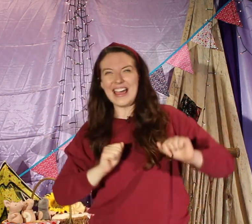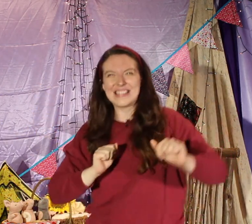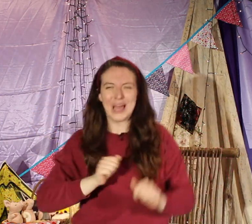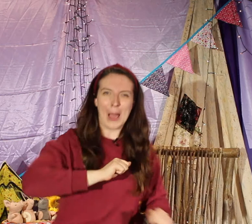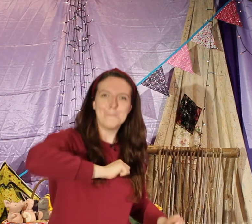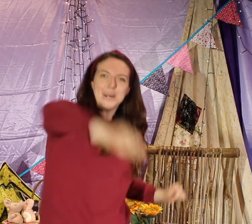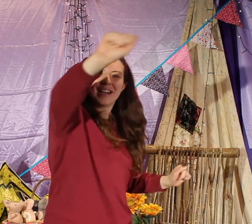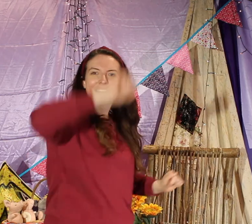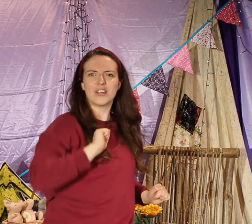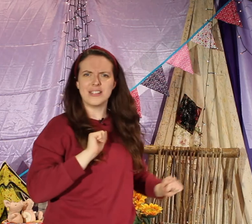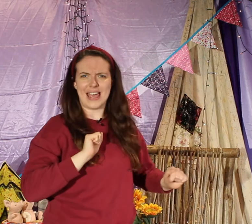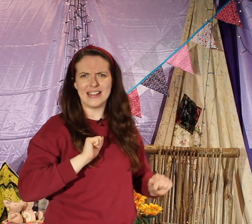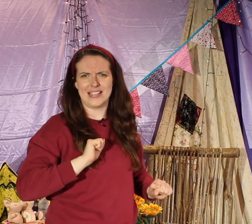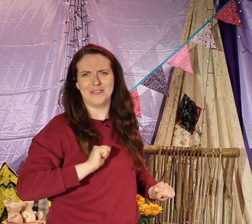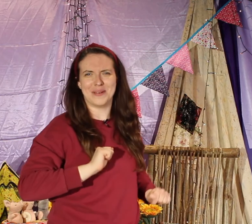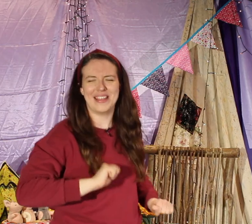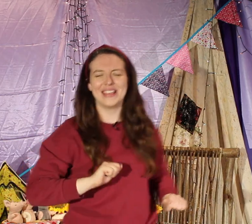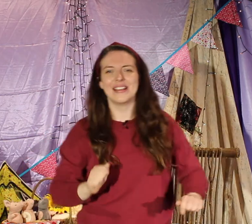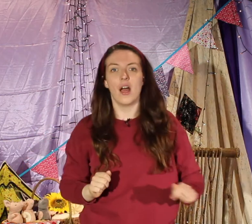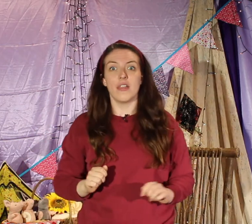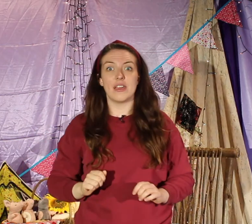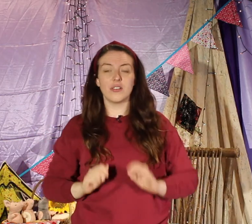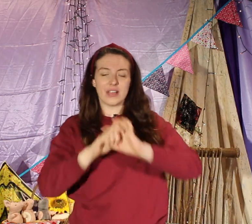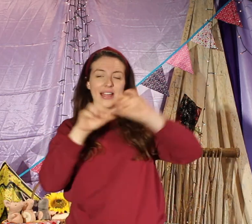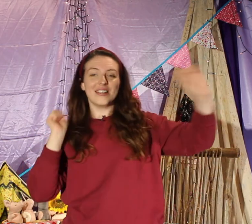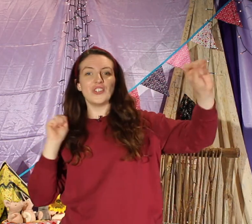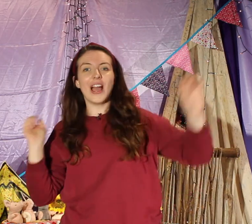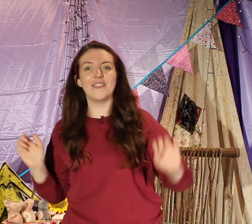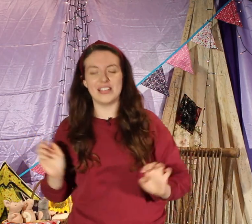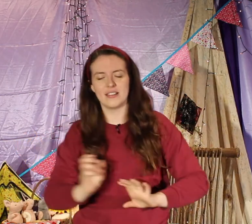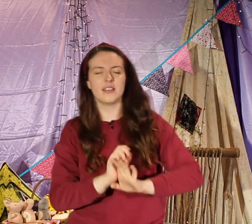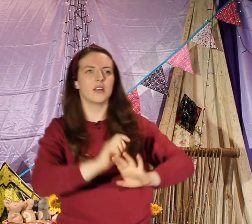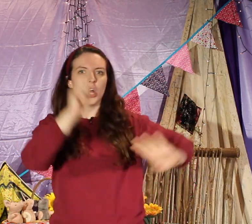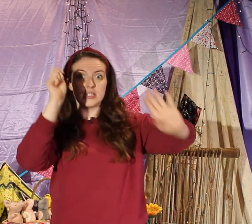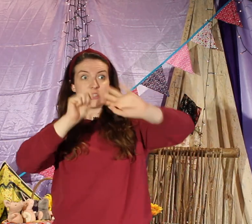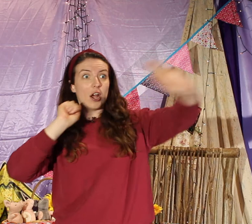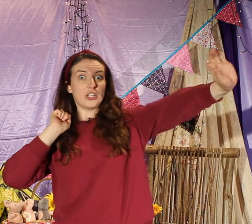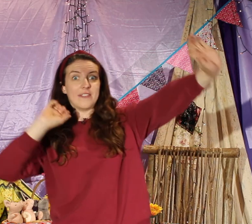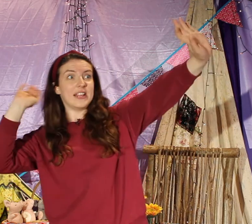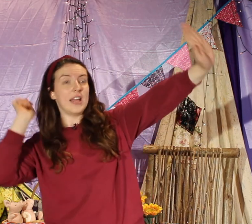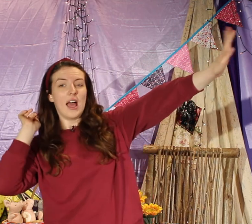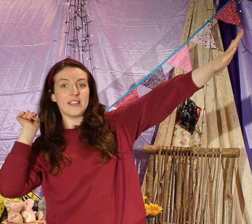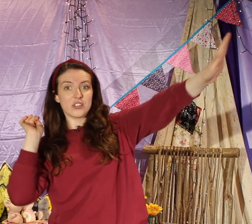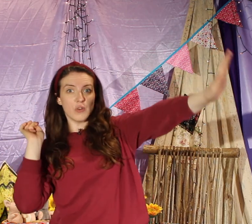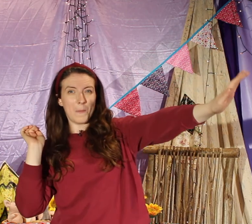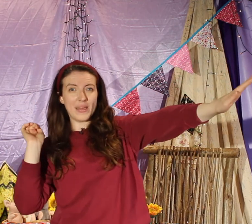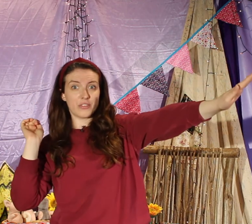Nice. Good tennis, everybody. They also had javelin. Let's get our javelin and let's throw it. Big throw.